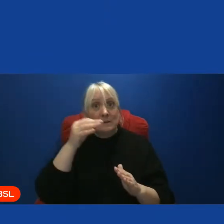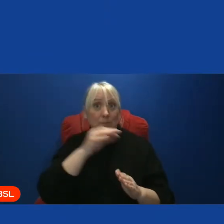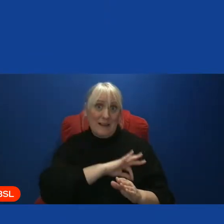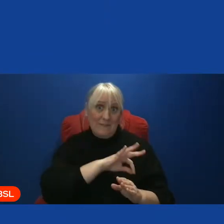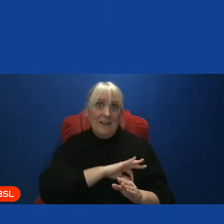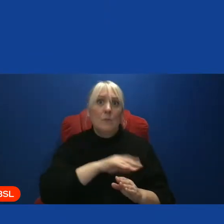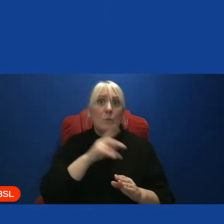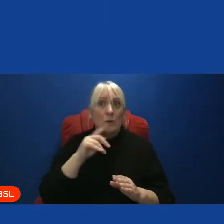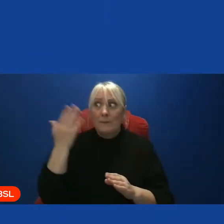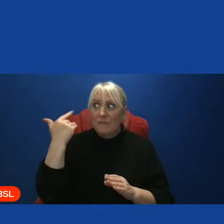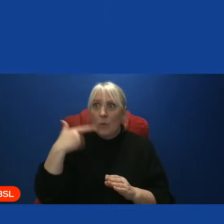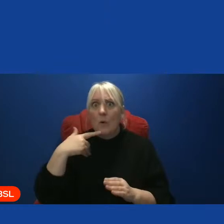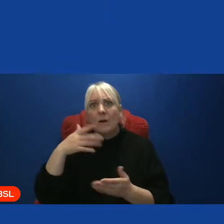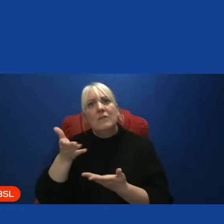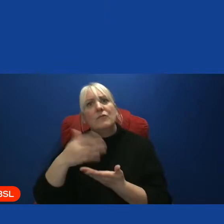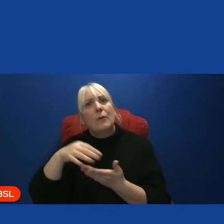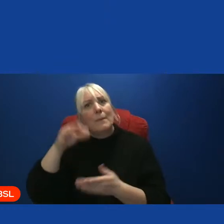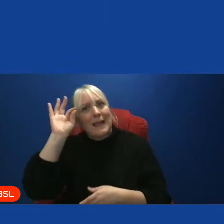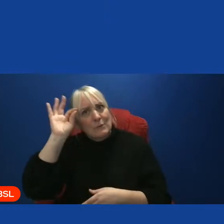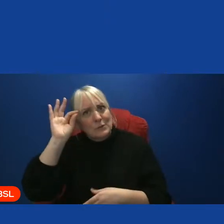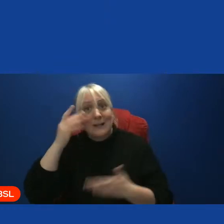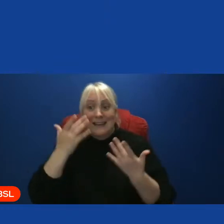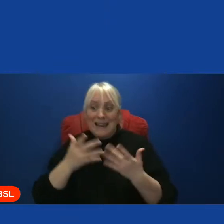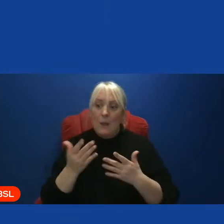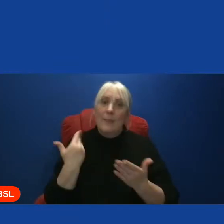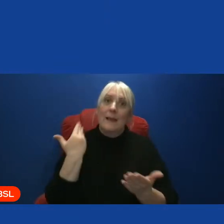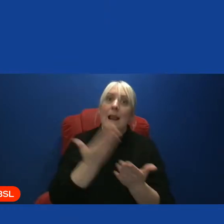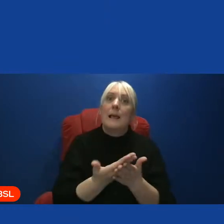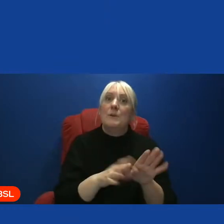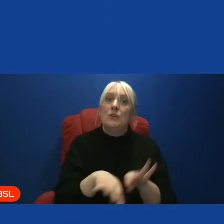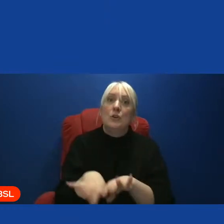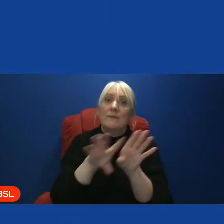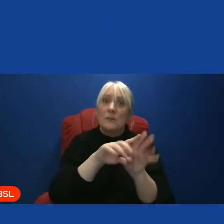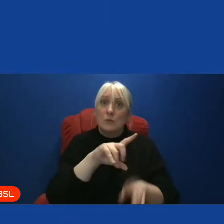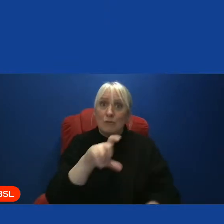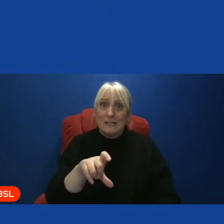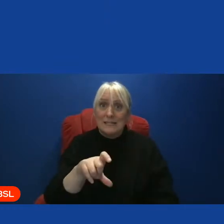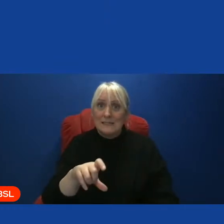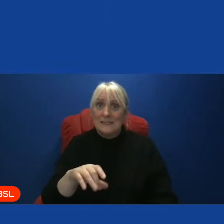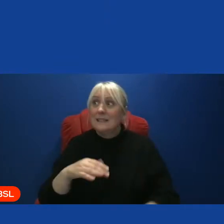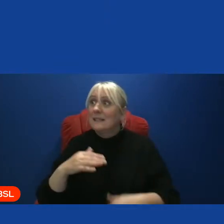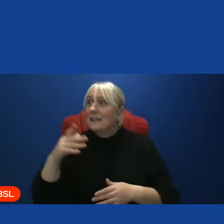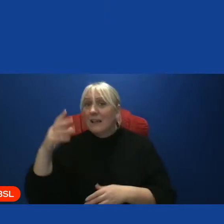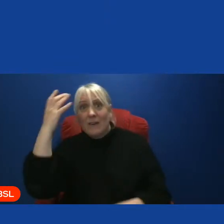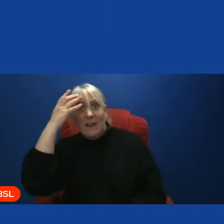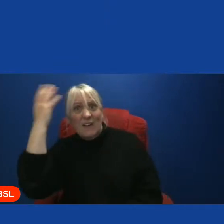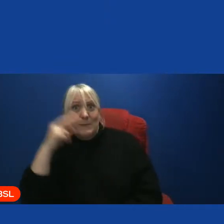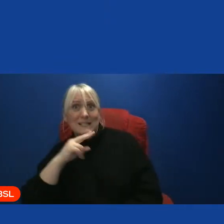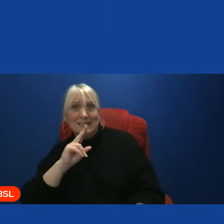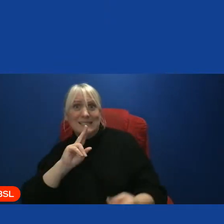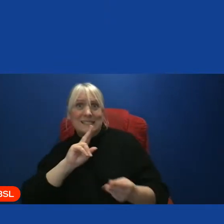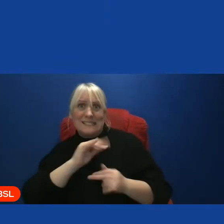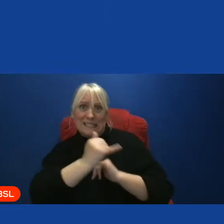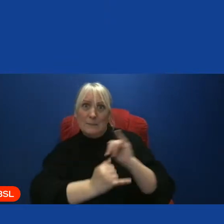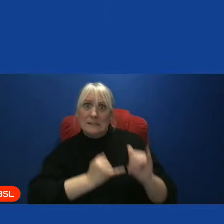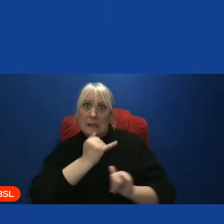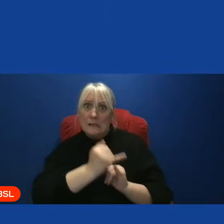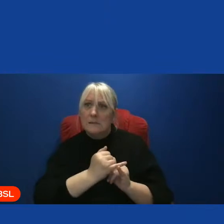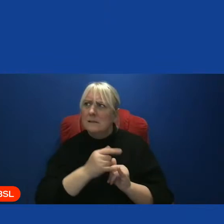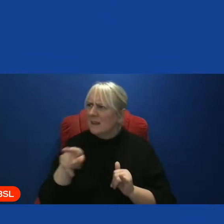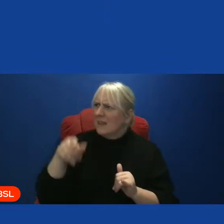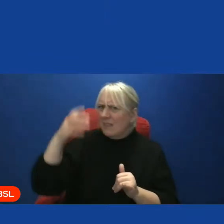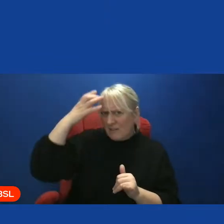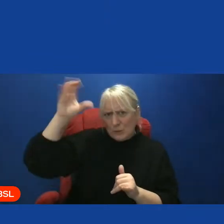universal credit. Then they are stigmatised, and they are stigmatised by a government that should actually be supporting them.